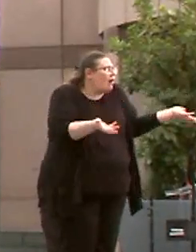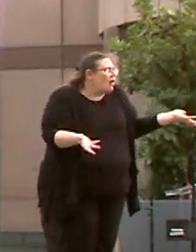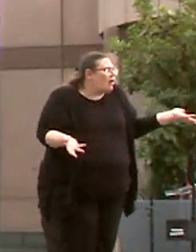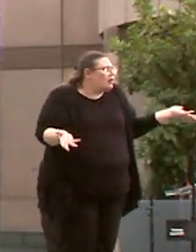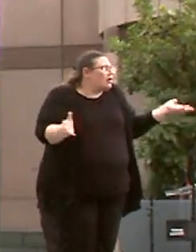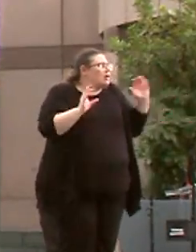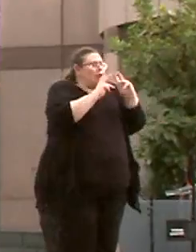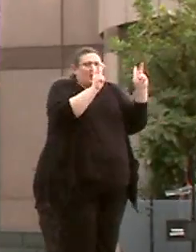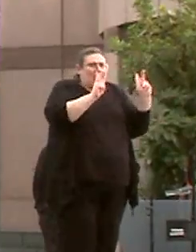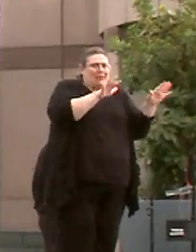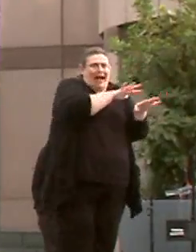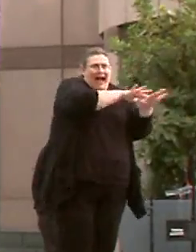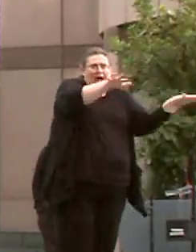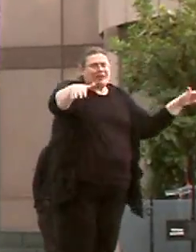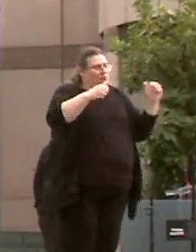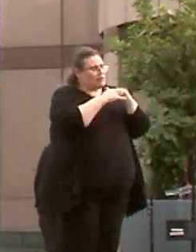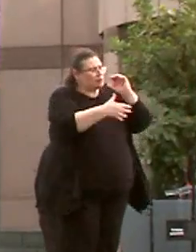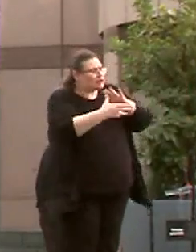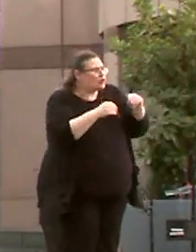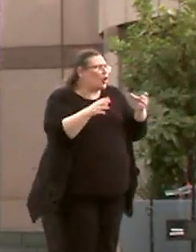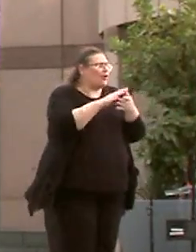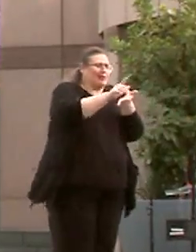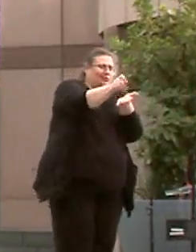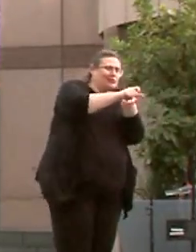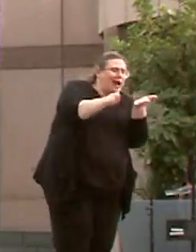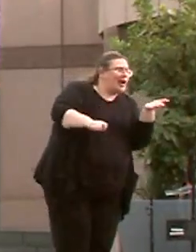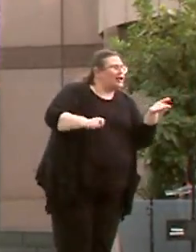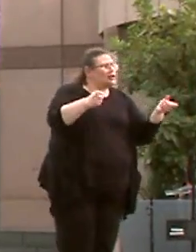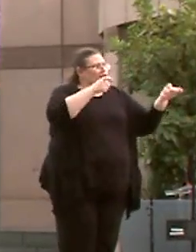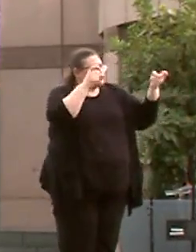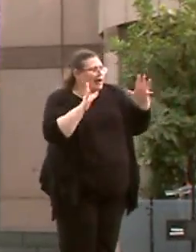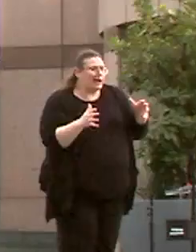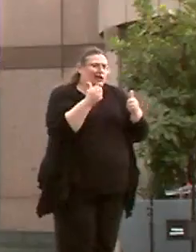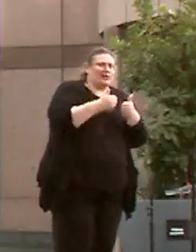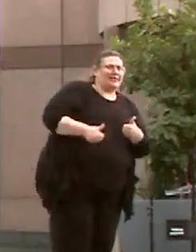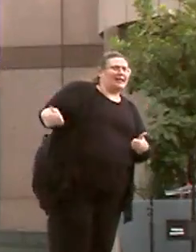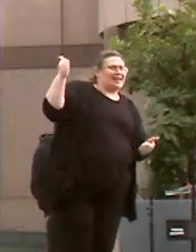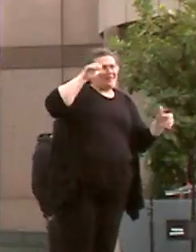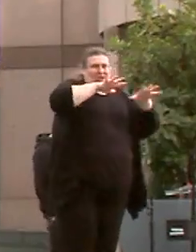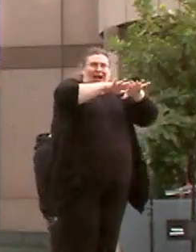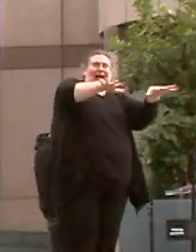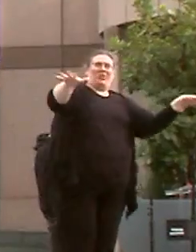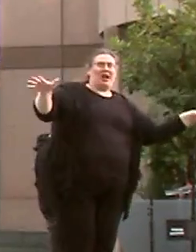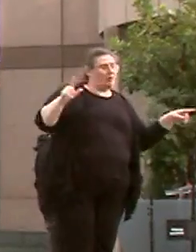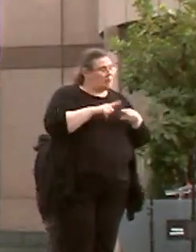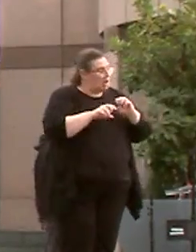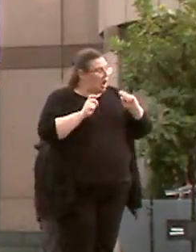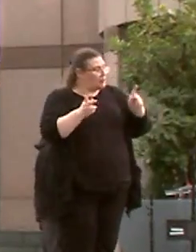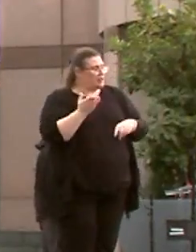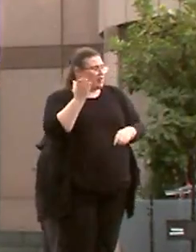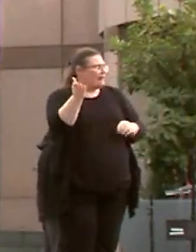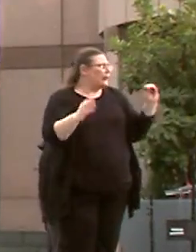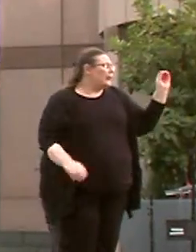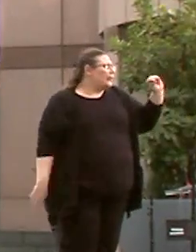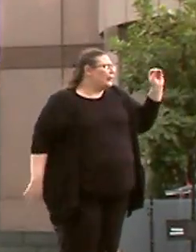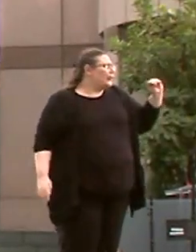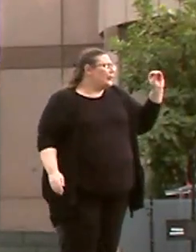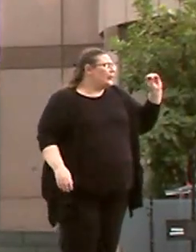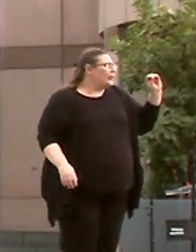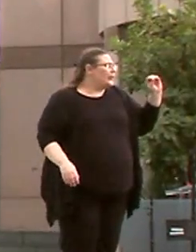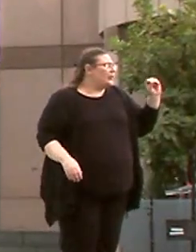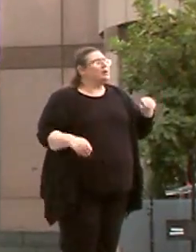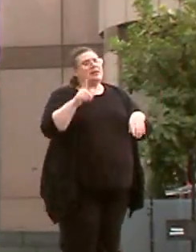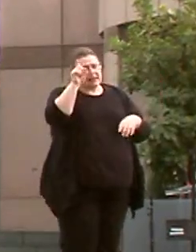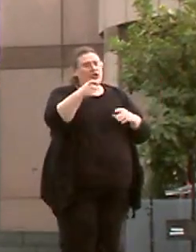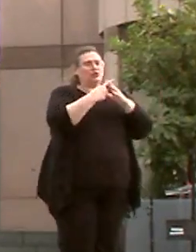there with these stories to be told, writers, directors, executives, everything, but they're not being given the opportunities. So they need to start